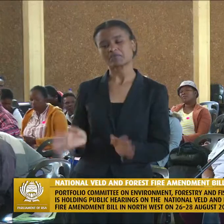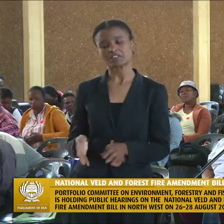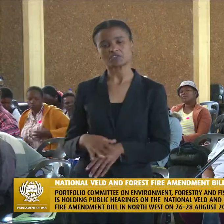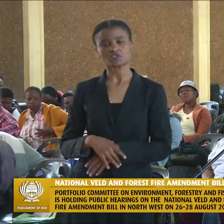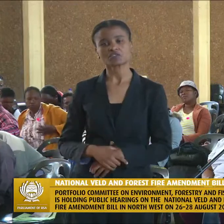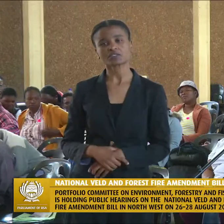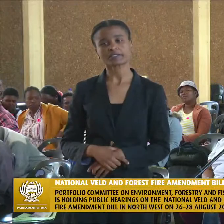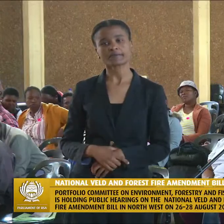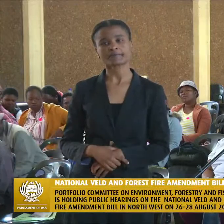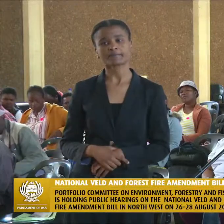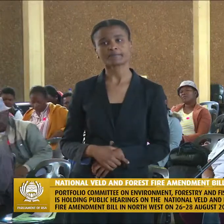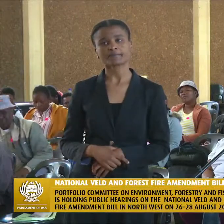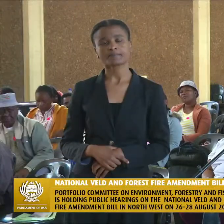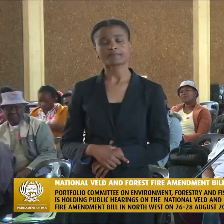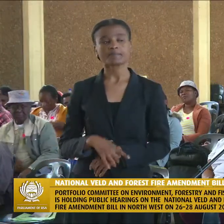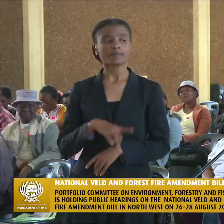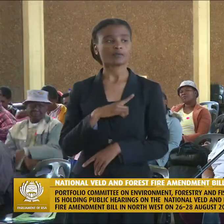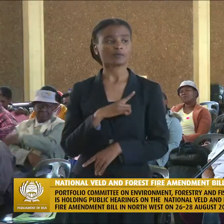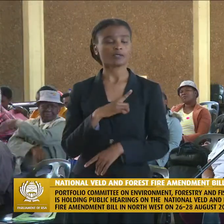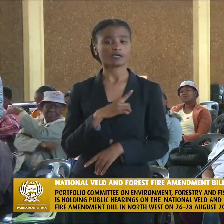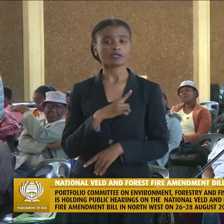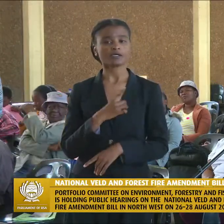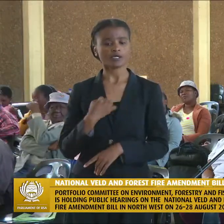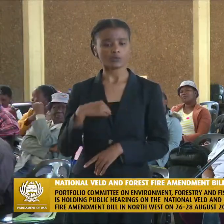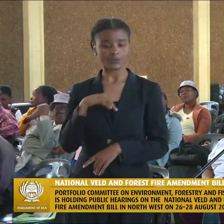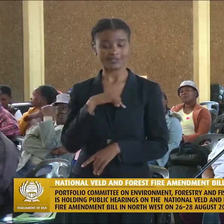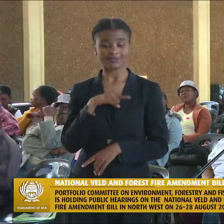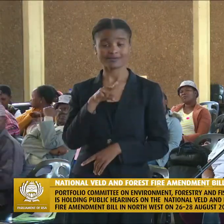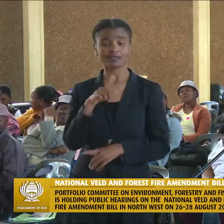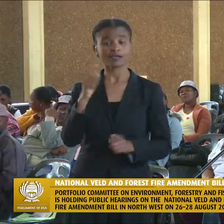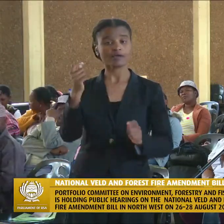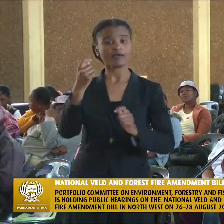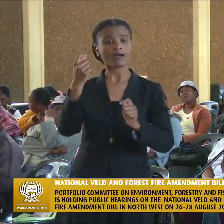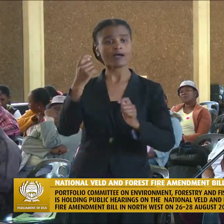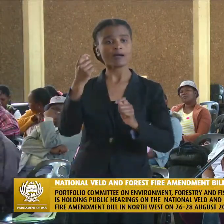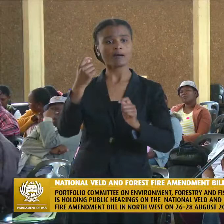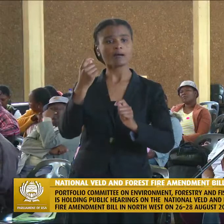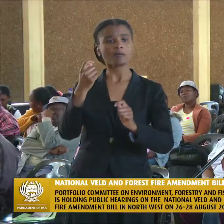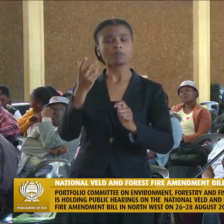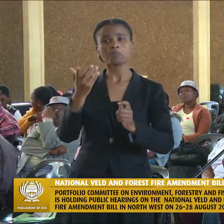like in the rural areas we are forgotten